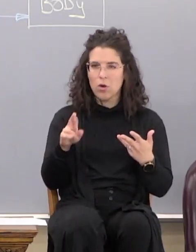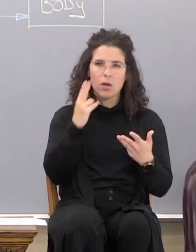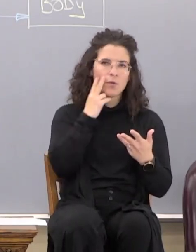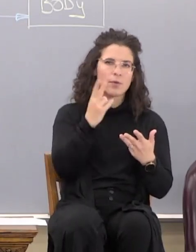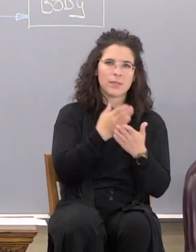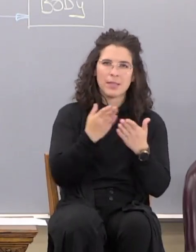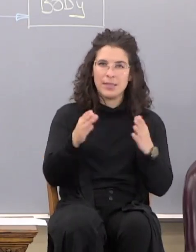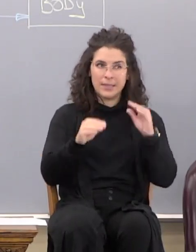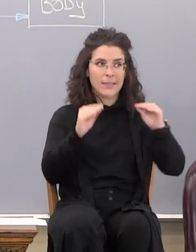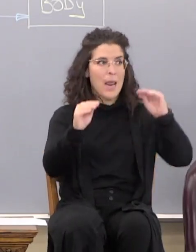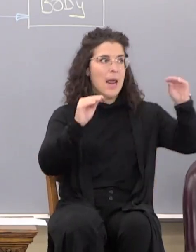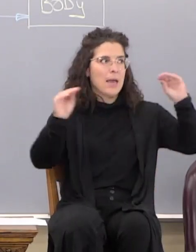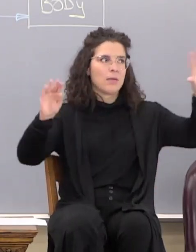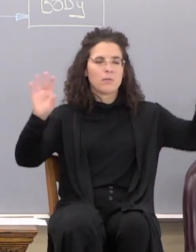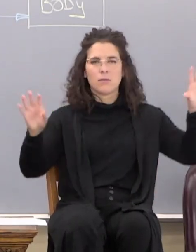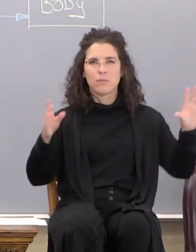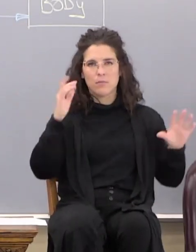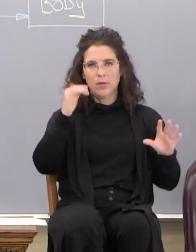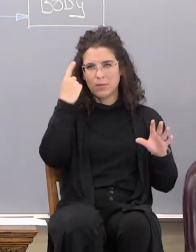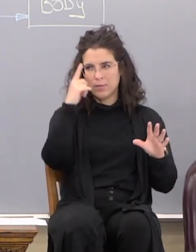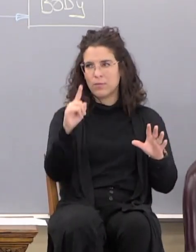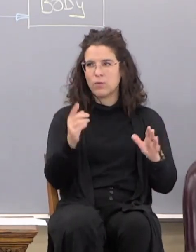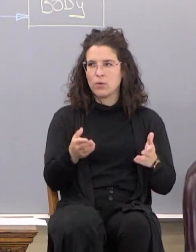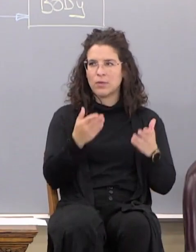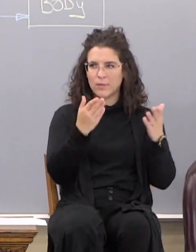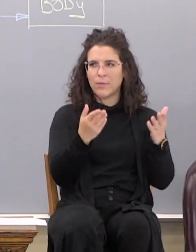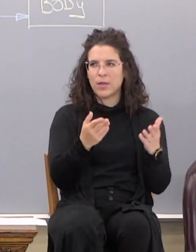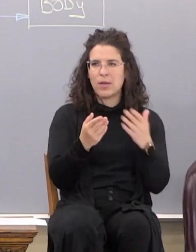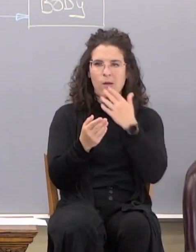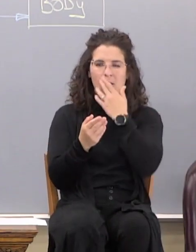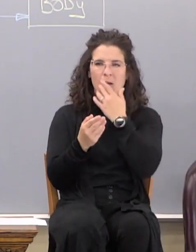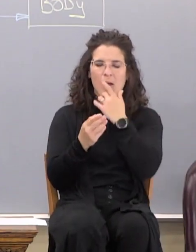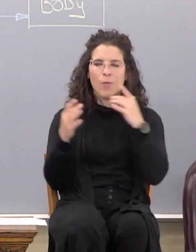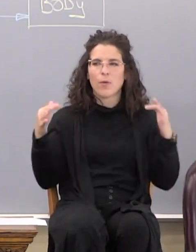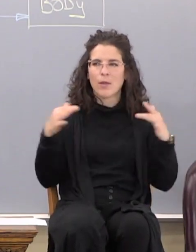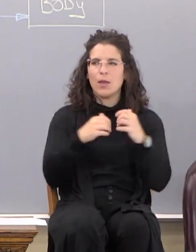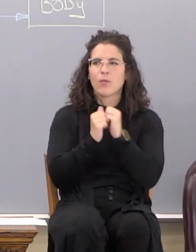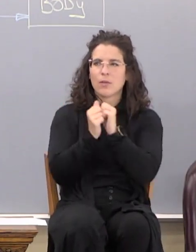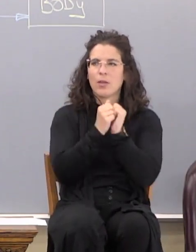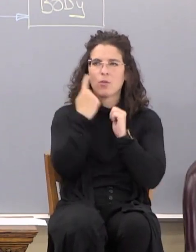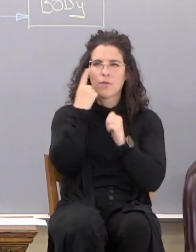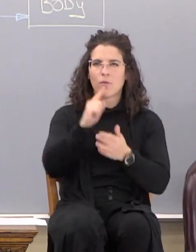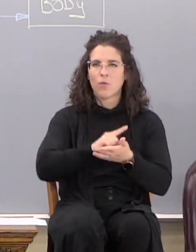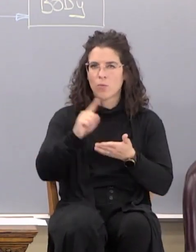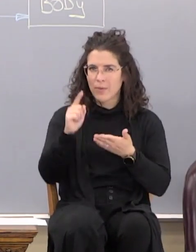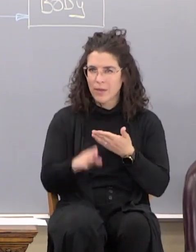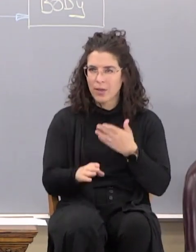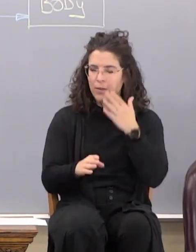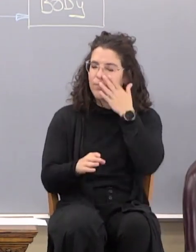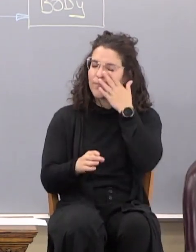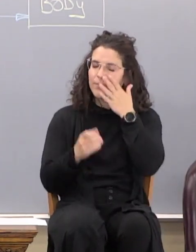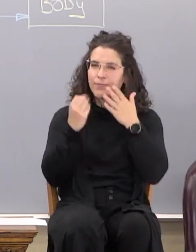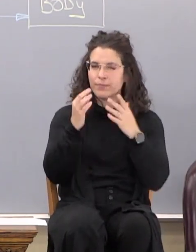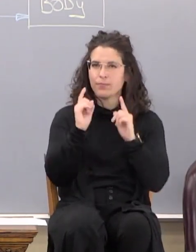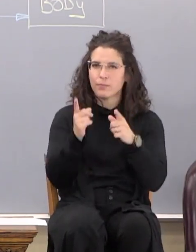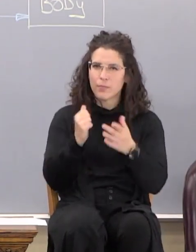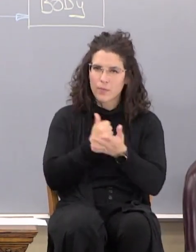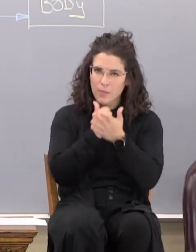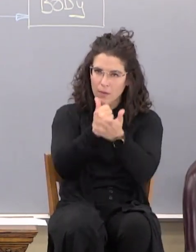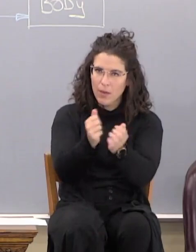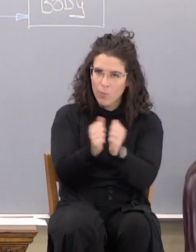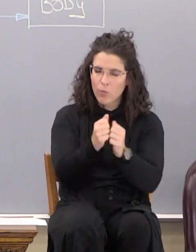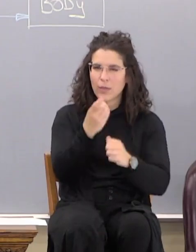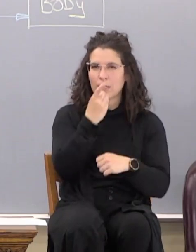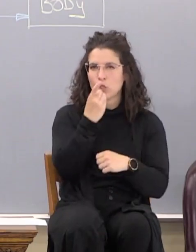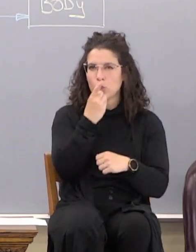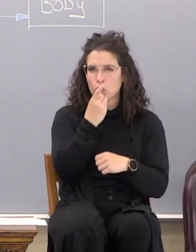stuff stacked all over the building, that's for the supplies we're gathering together for the weekend. And if you can help with the desserts and that kind of